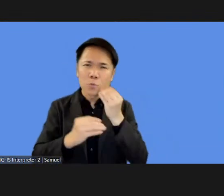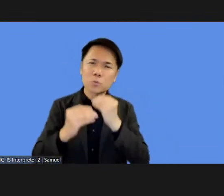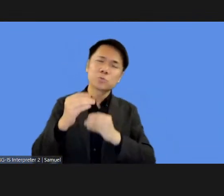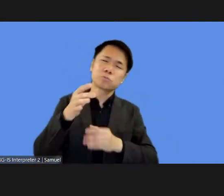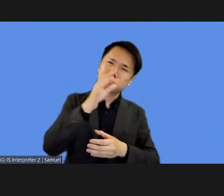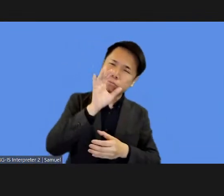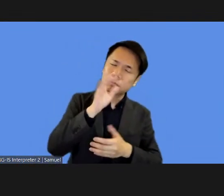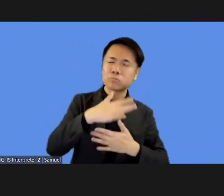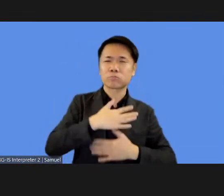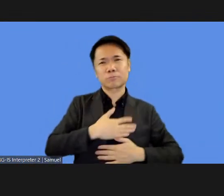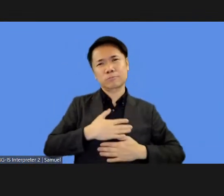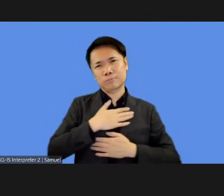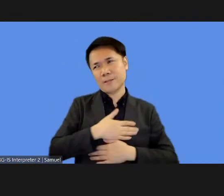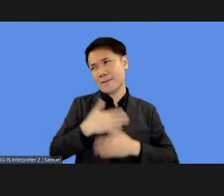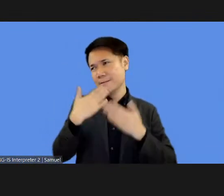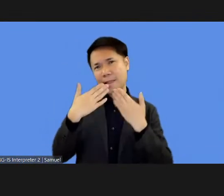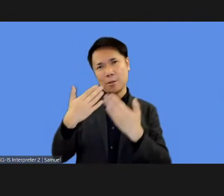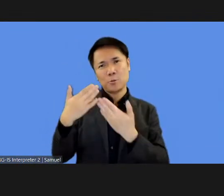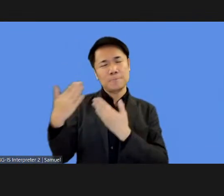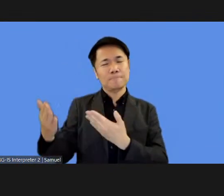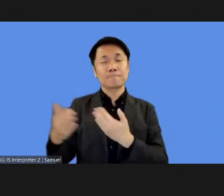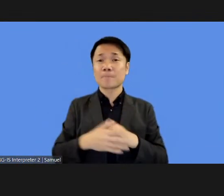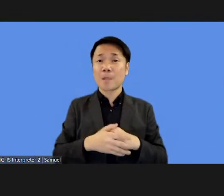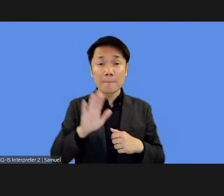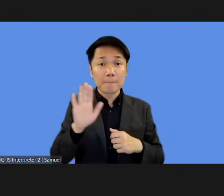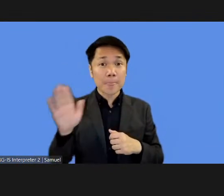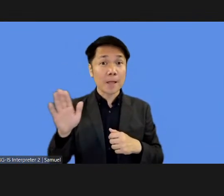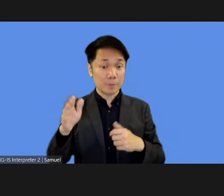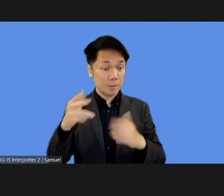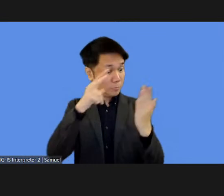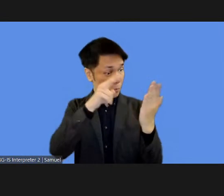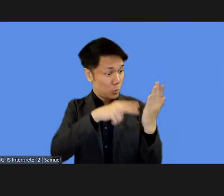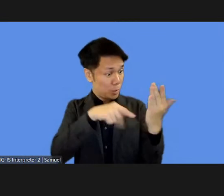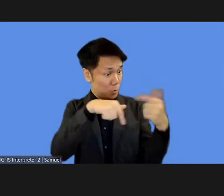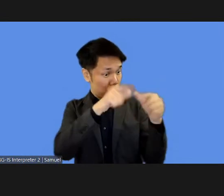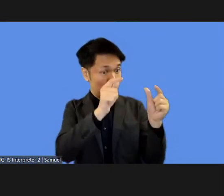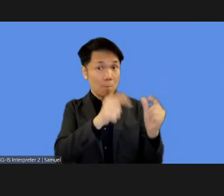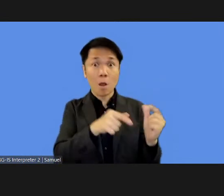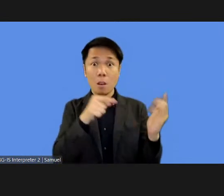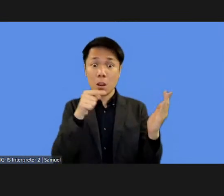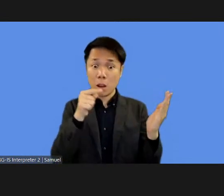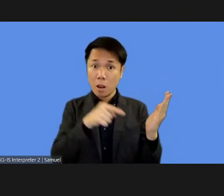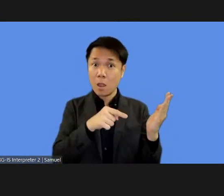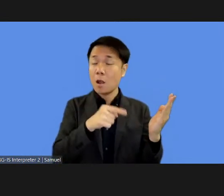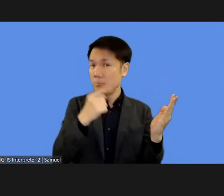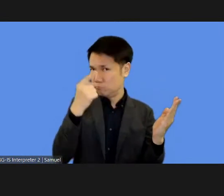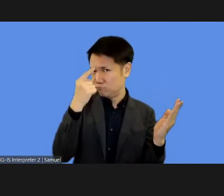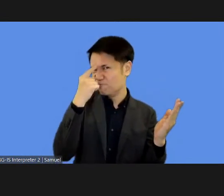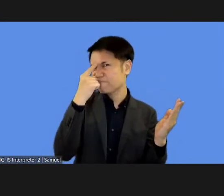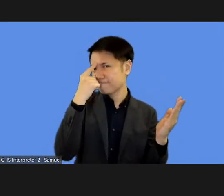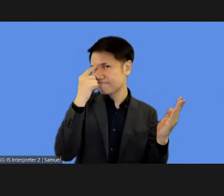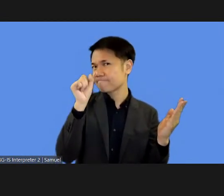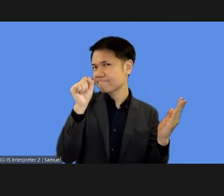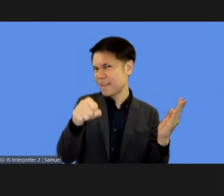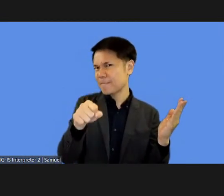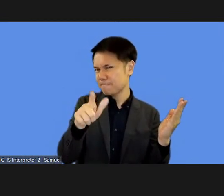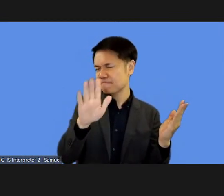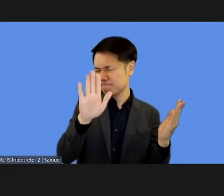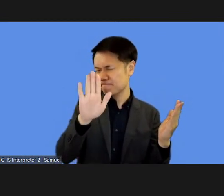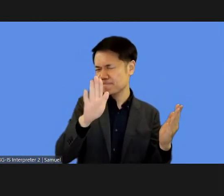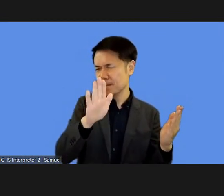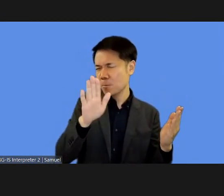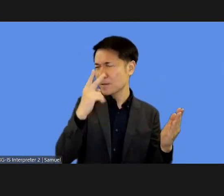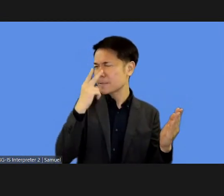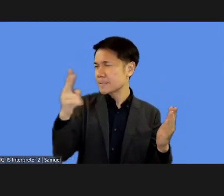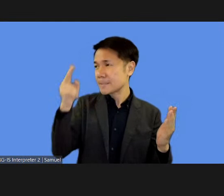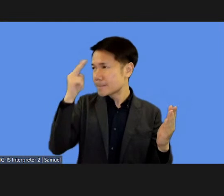the outcomes of the report we heard, we can tell that there is a genuine determination in this country to